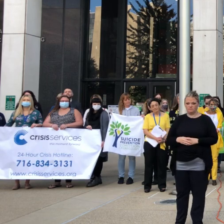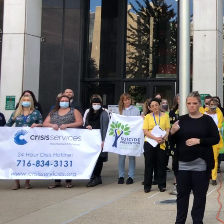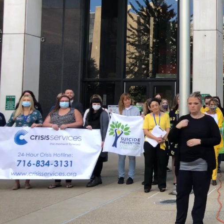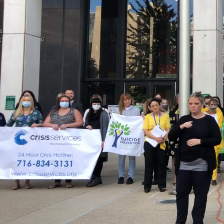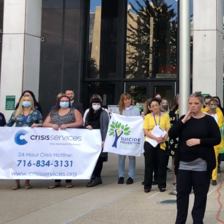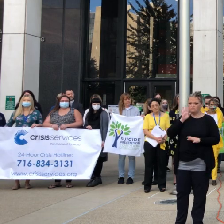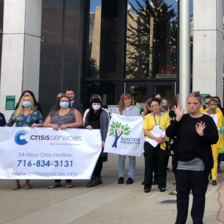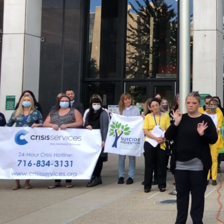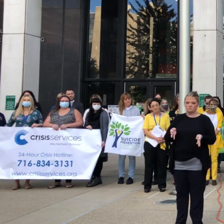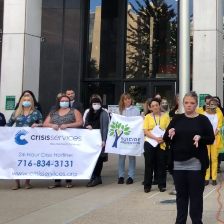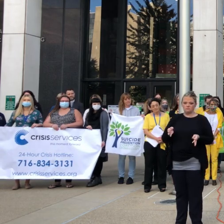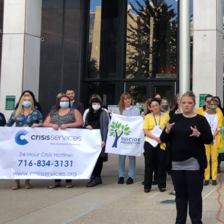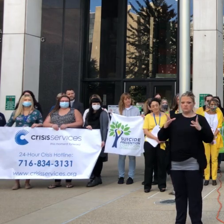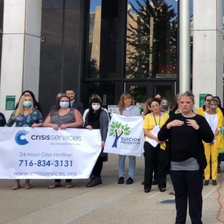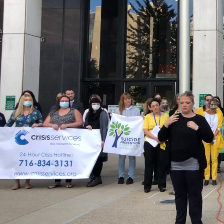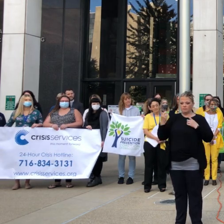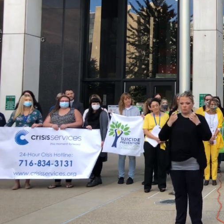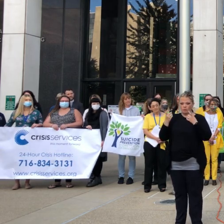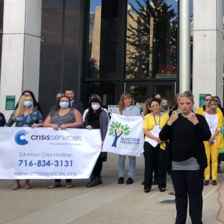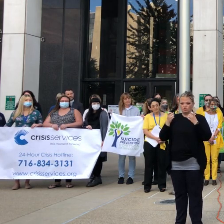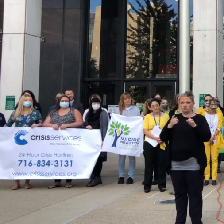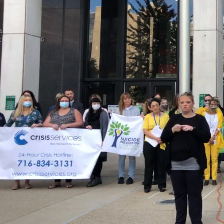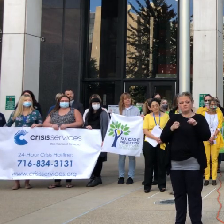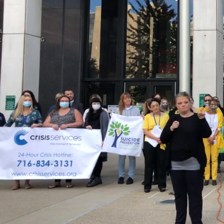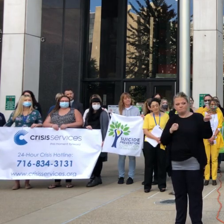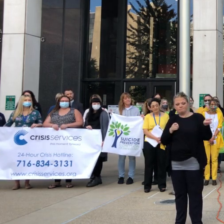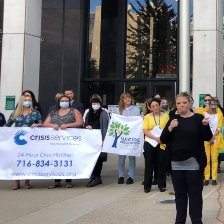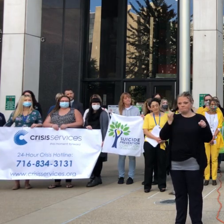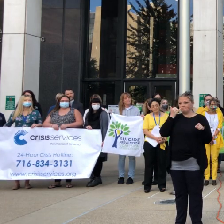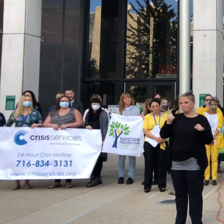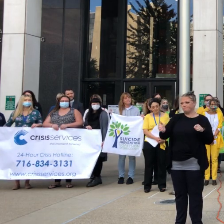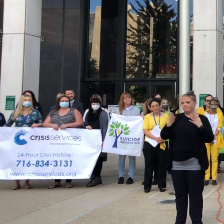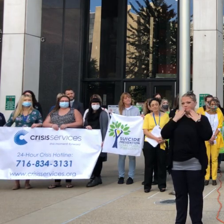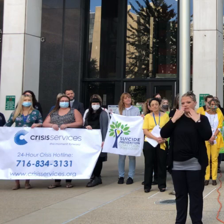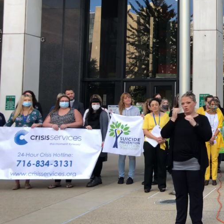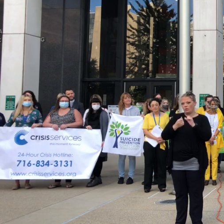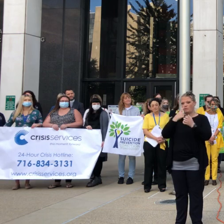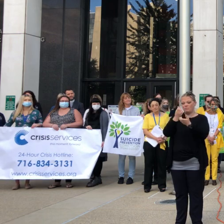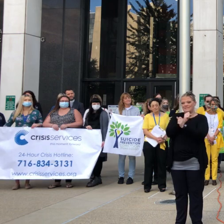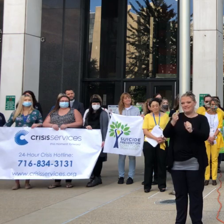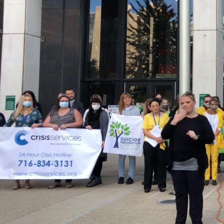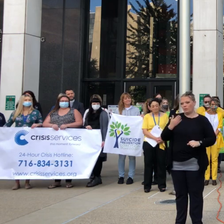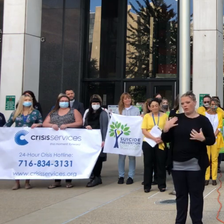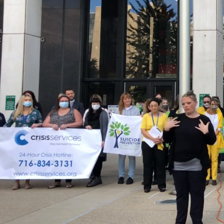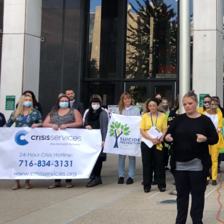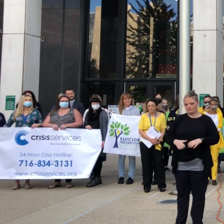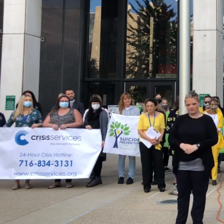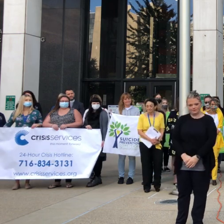certainly take questions from the media off to the side if there are any. Thank you, everyone. Be safe and well.